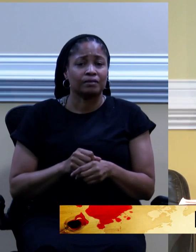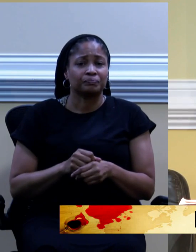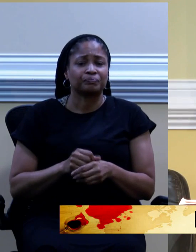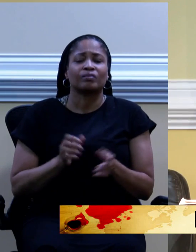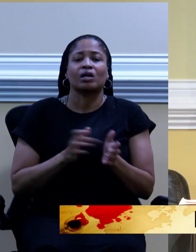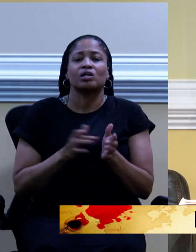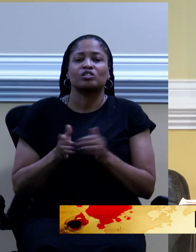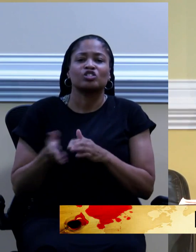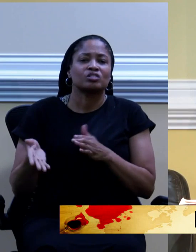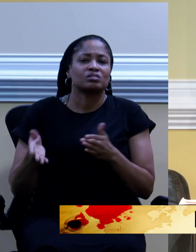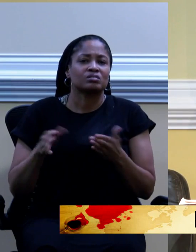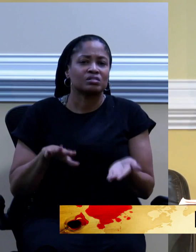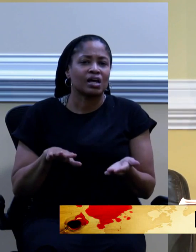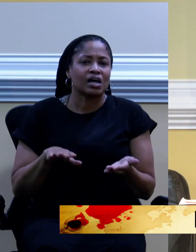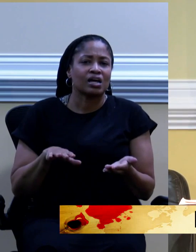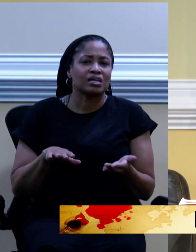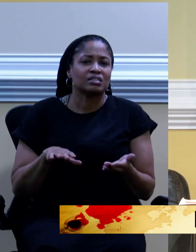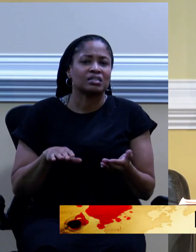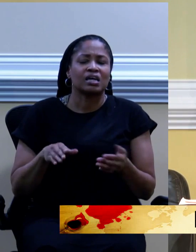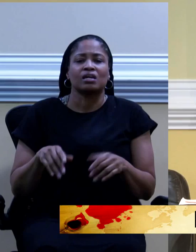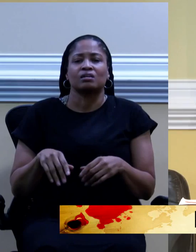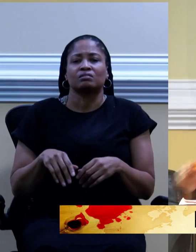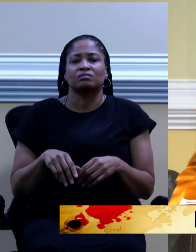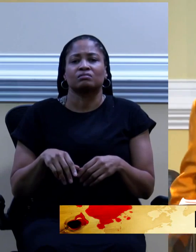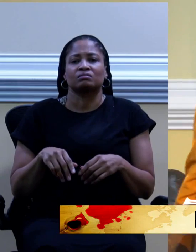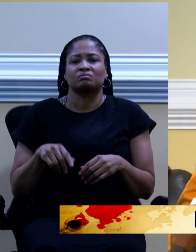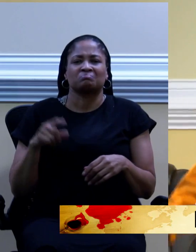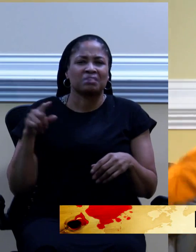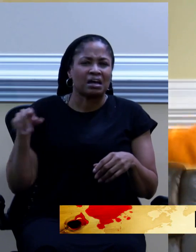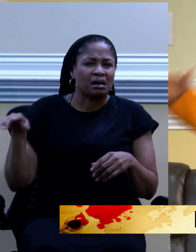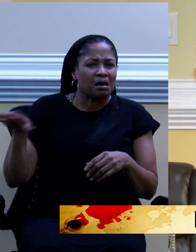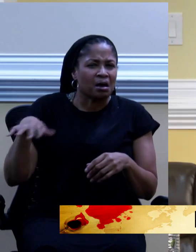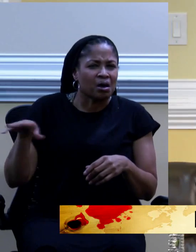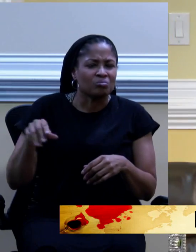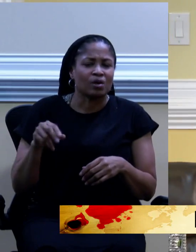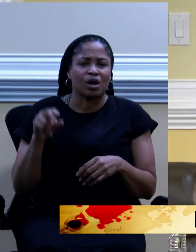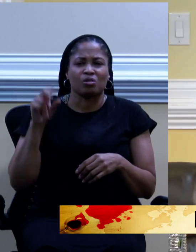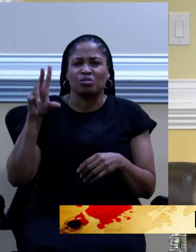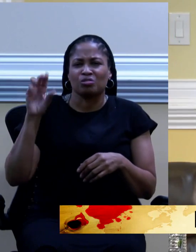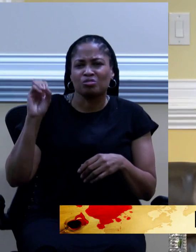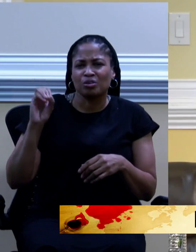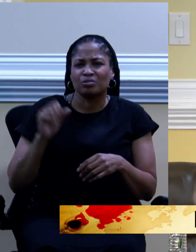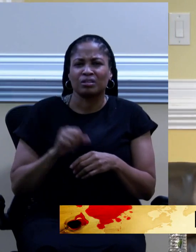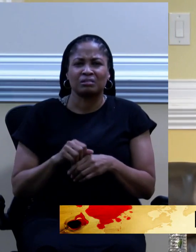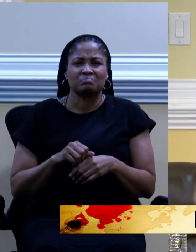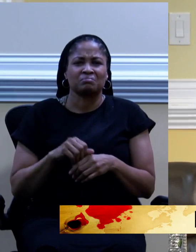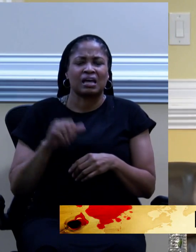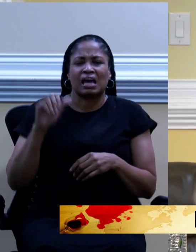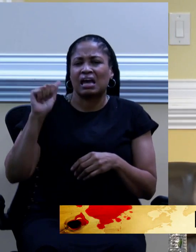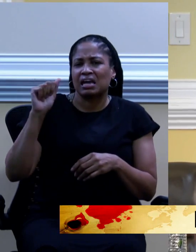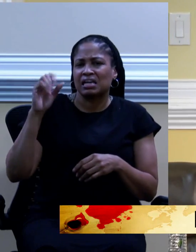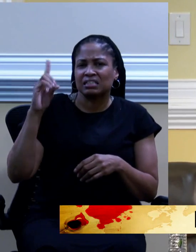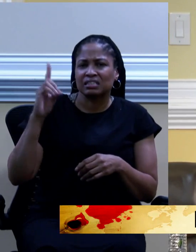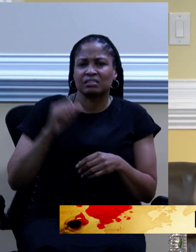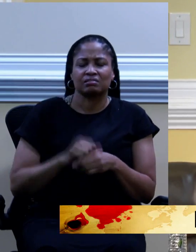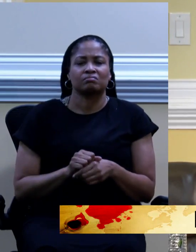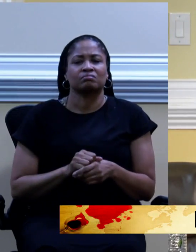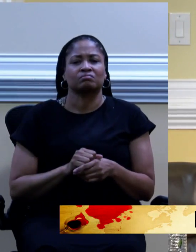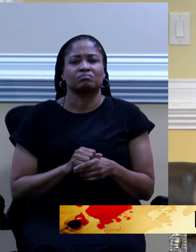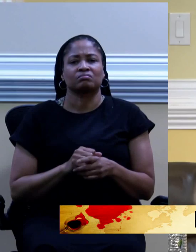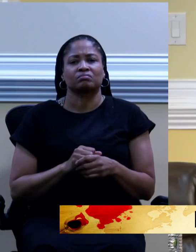Jesus died around 30-something A.D., and 70 A.D., Titus destroyed Jerusalem down to the